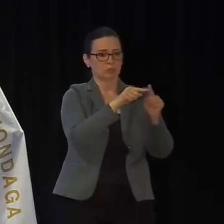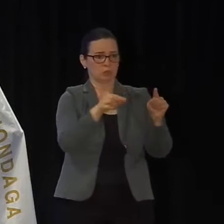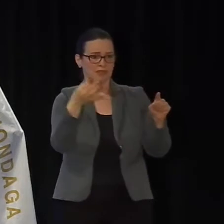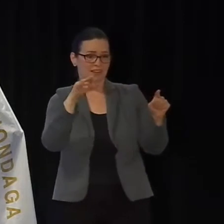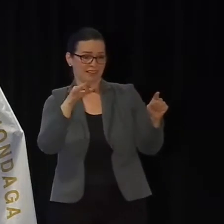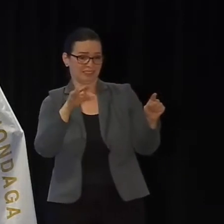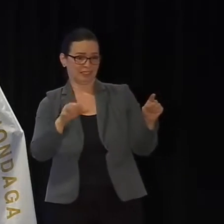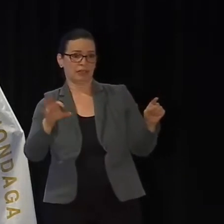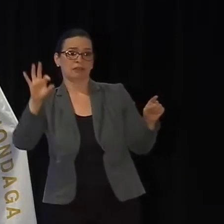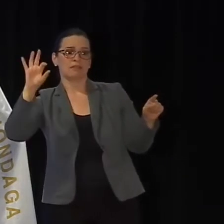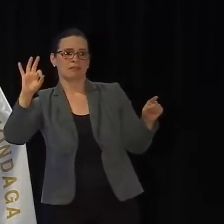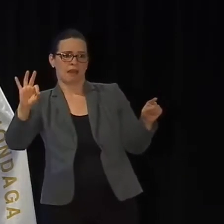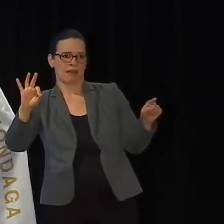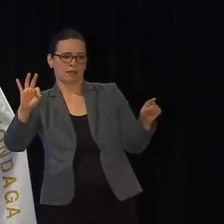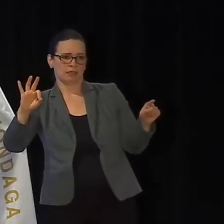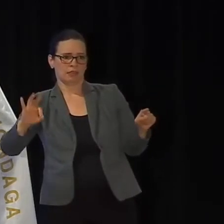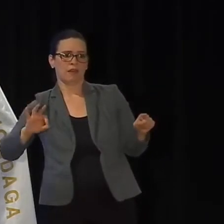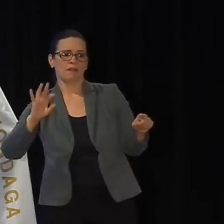cases.